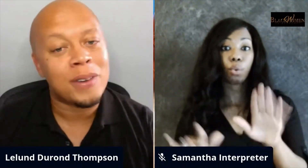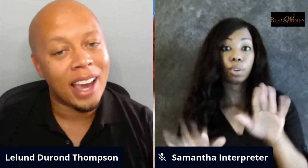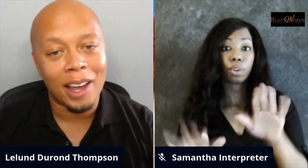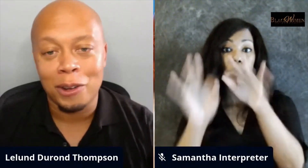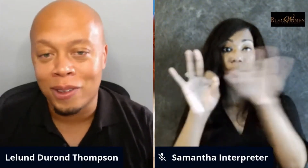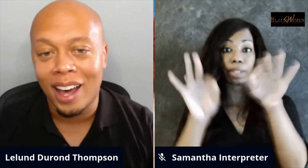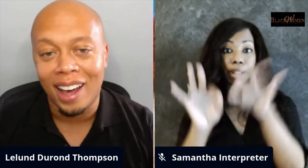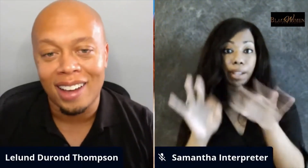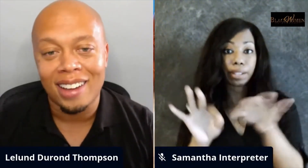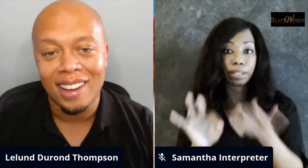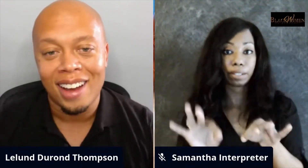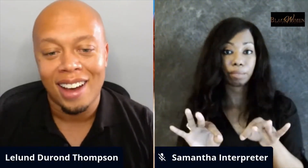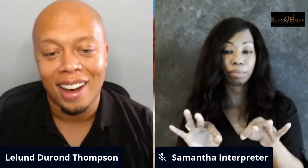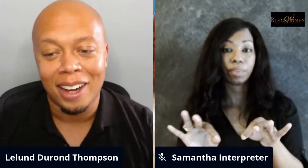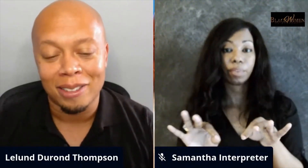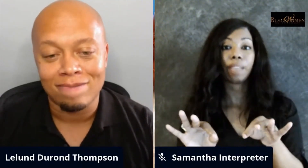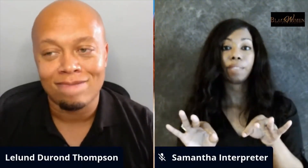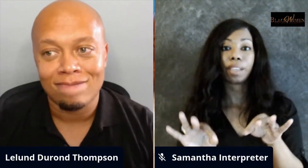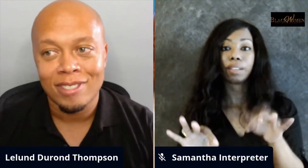you can do that.